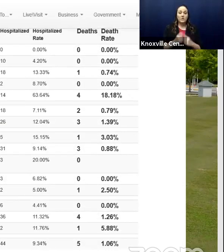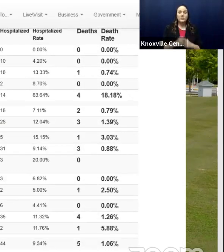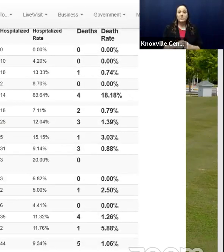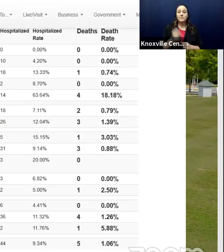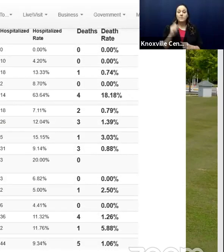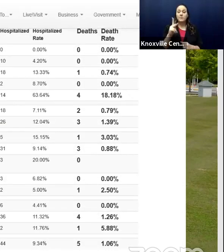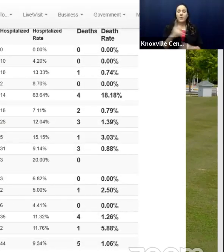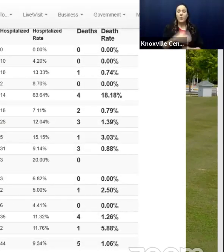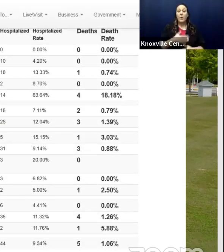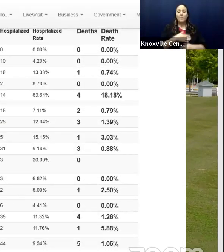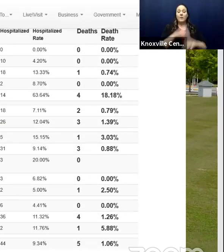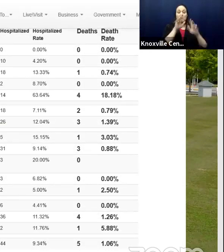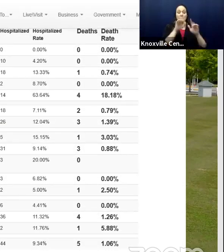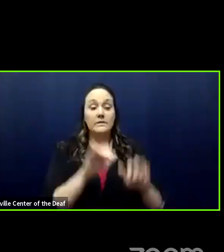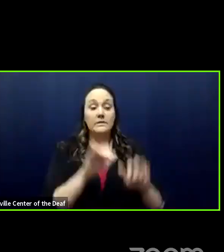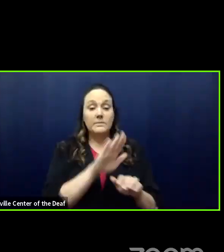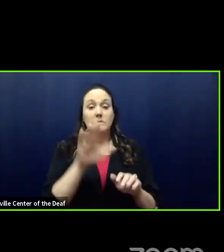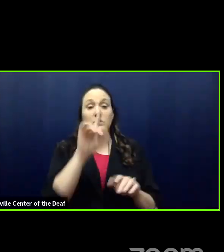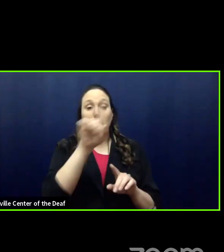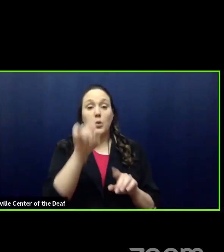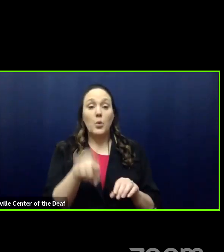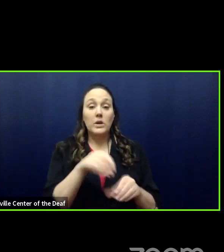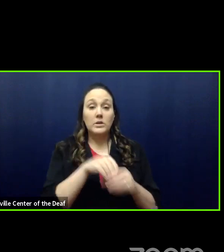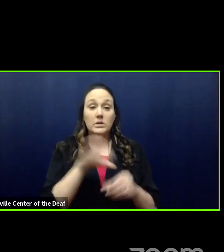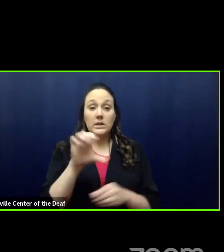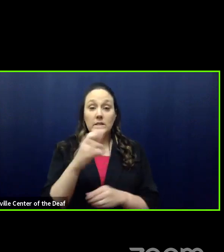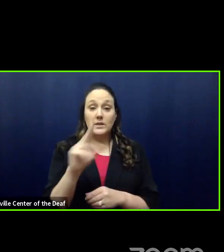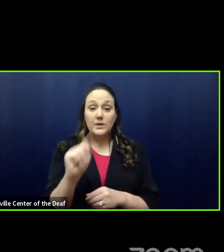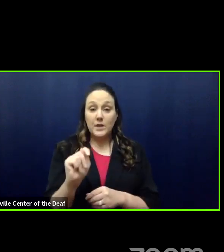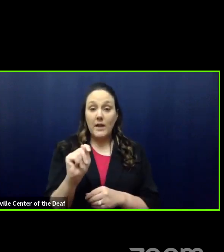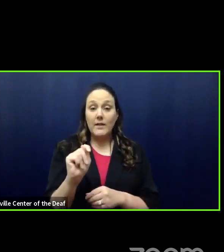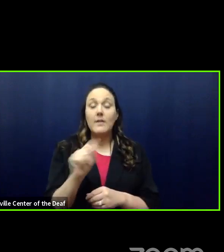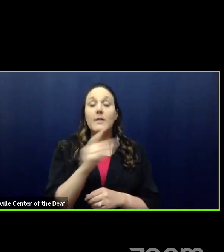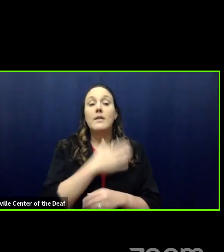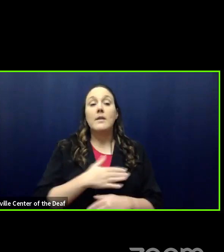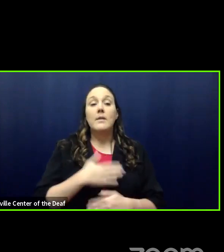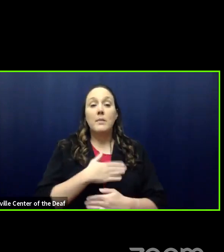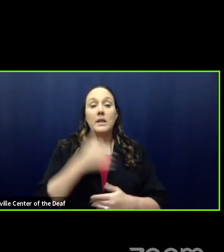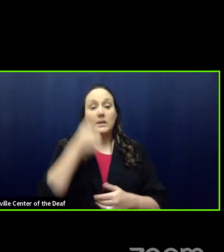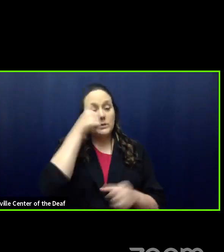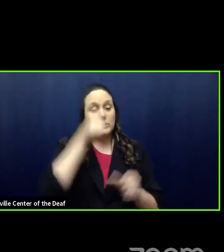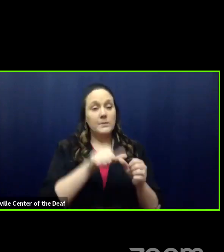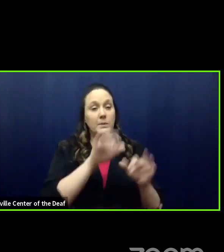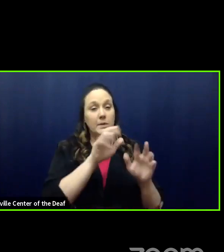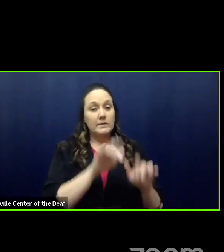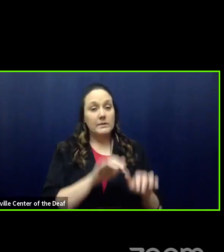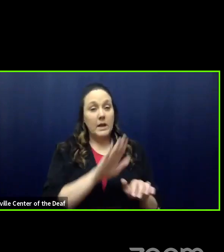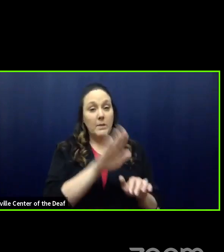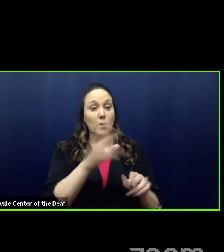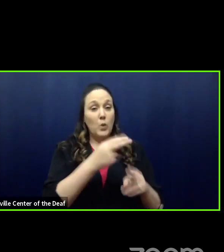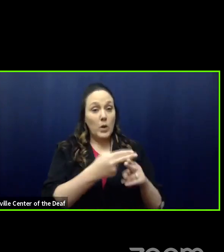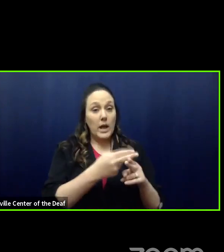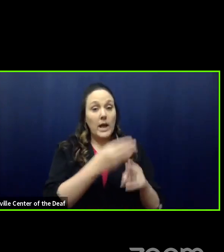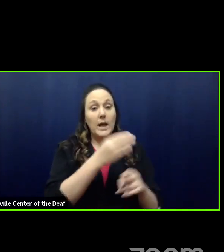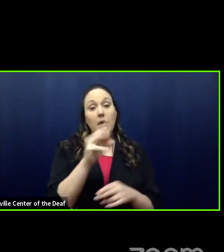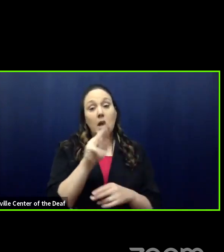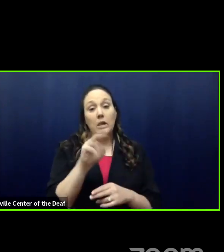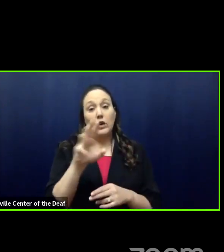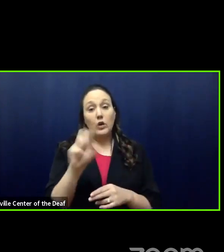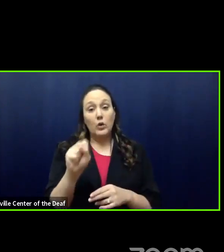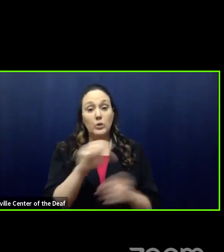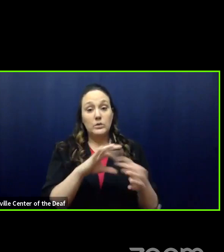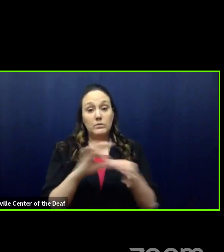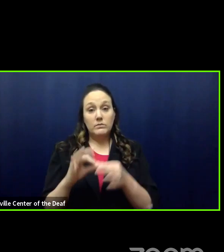ahead and submit your questions into the chat feature. And please remember to type in your name and the media outlet that you're associated with.